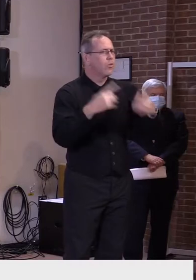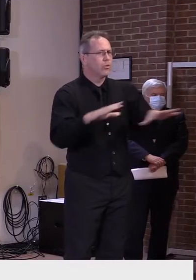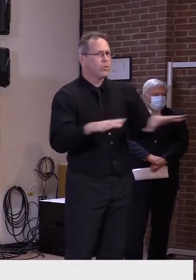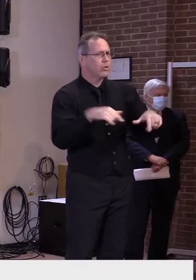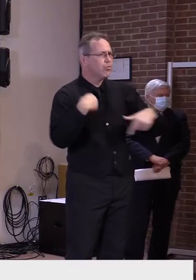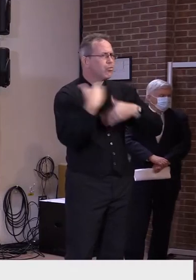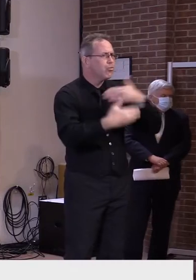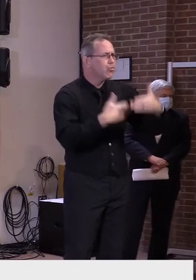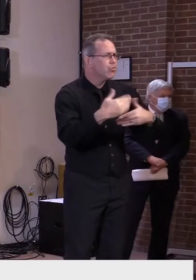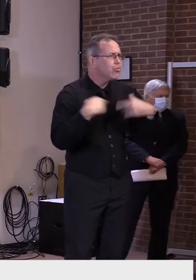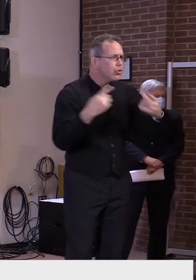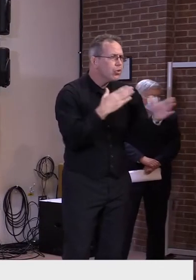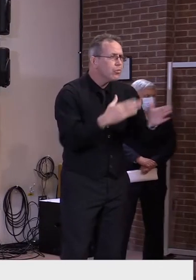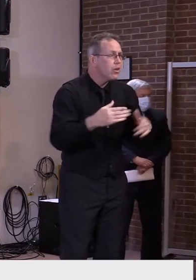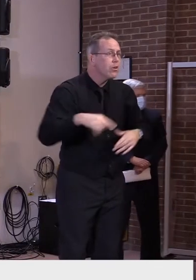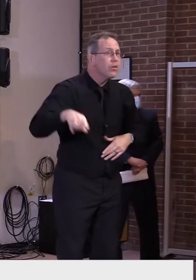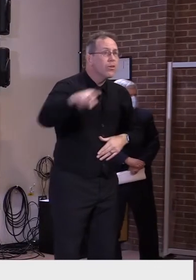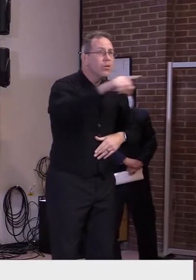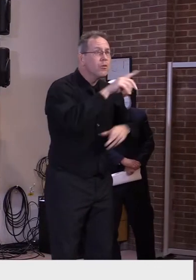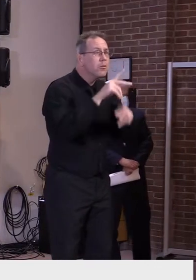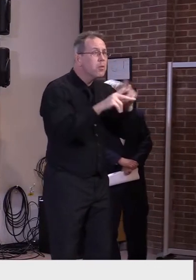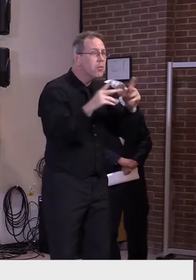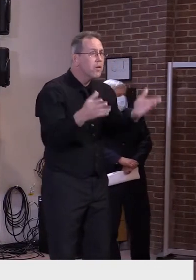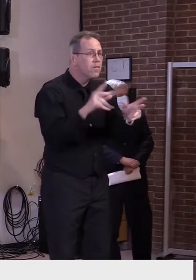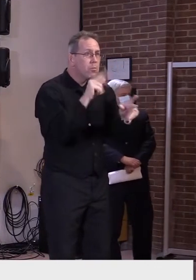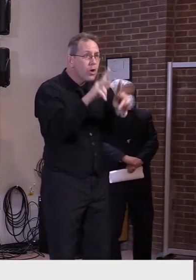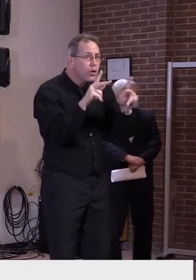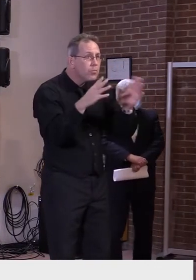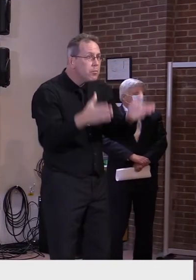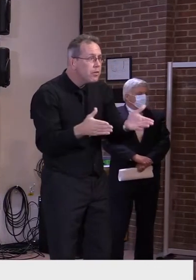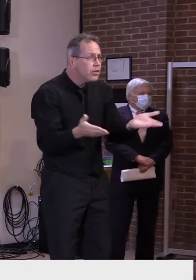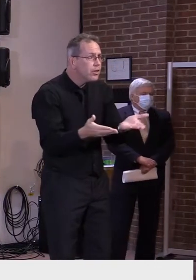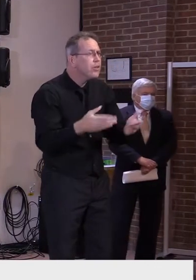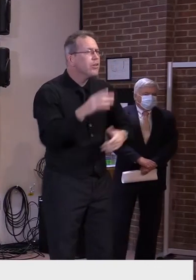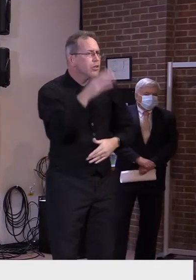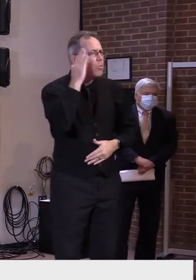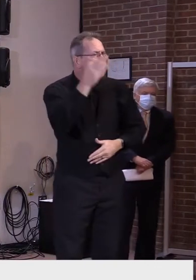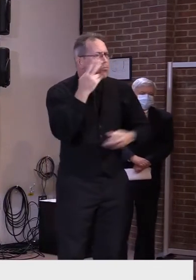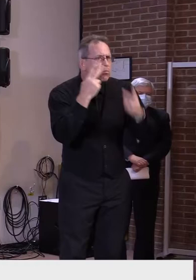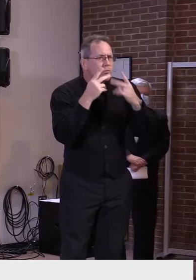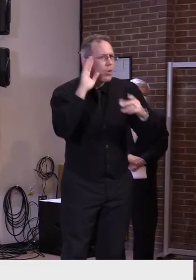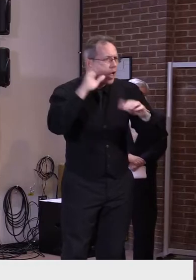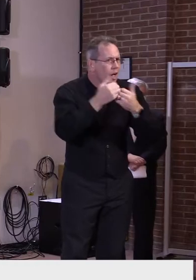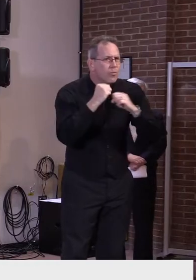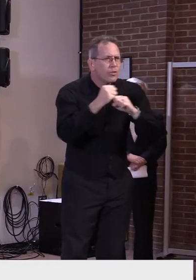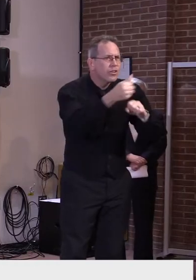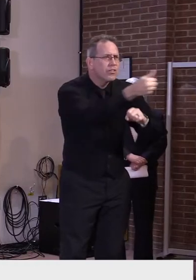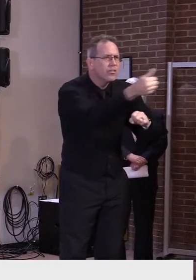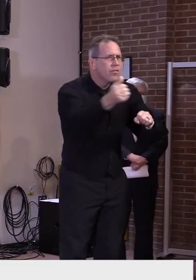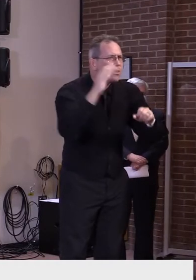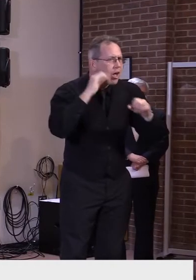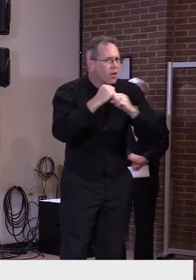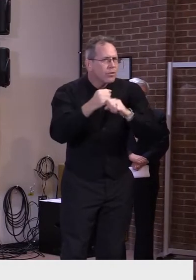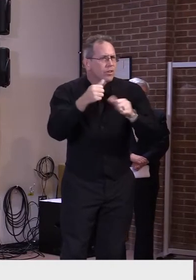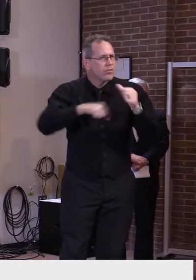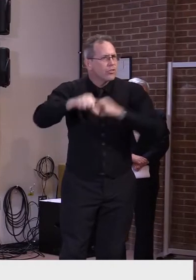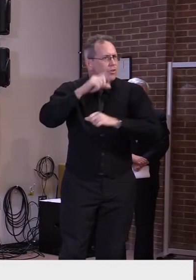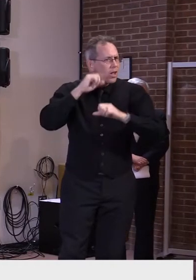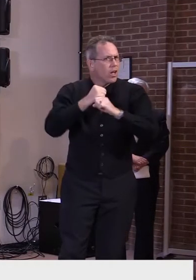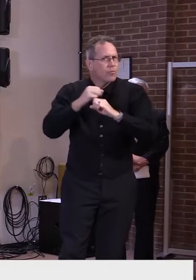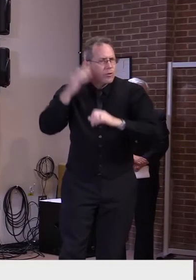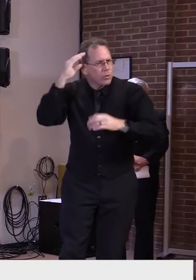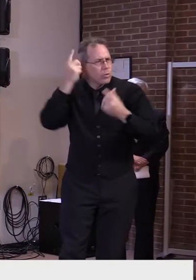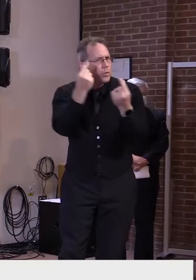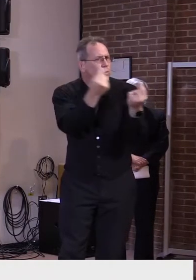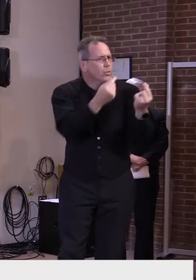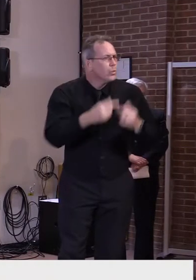entire pandemic, and knowing we need their help to protect the elderly and our healthcare system, will take the steps we're asking